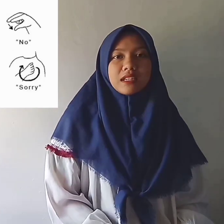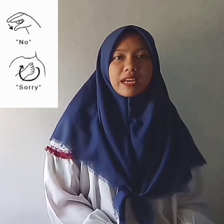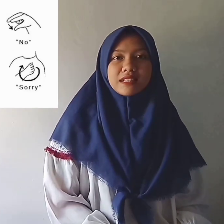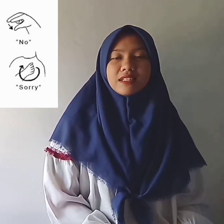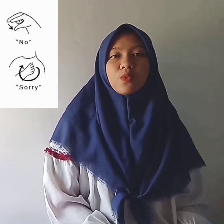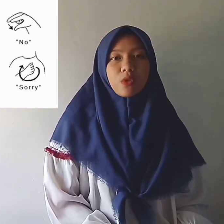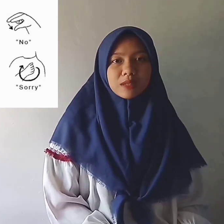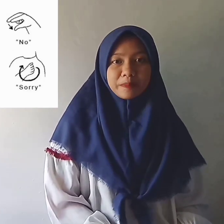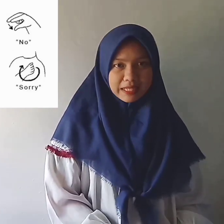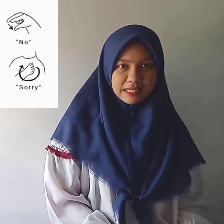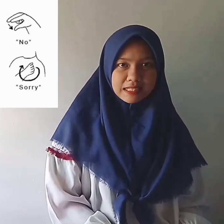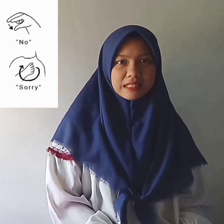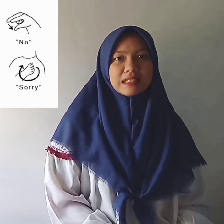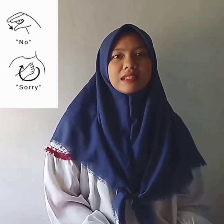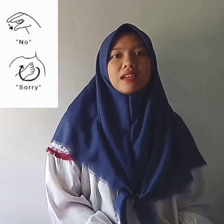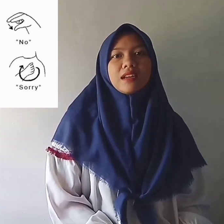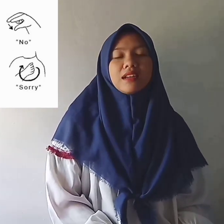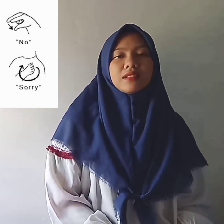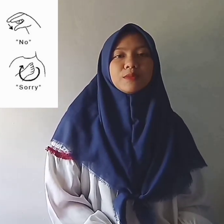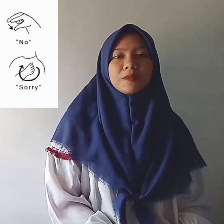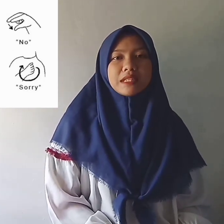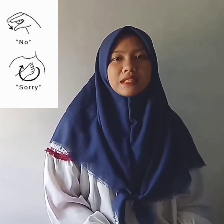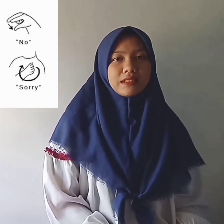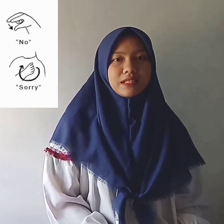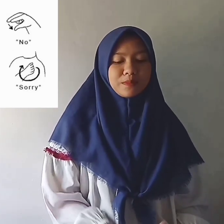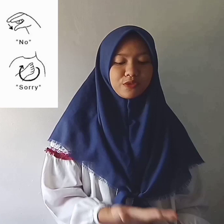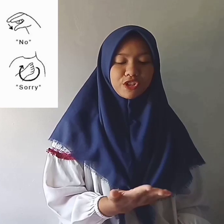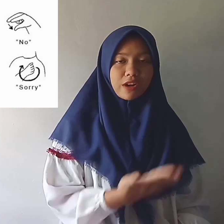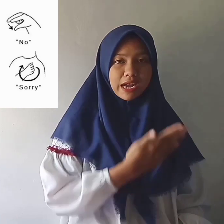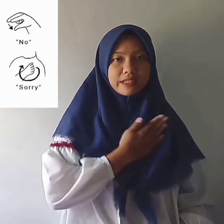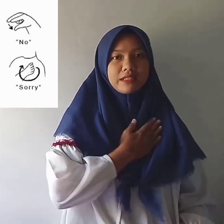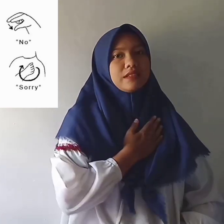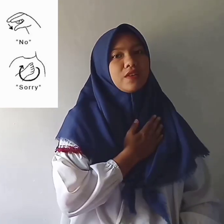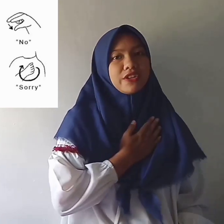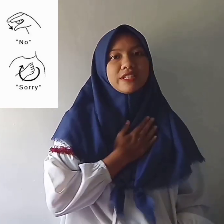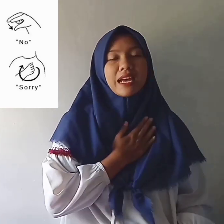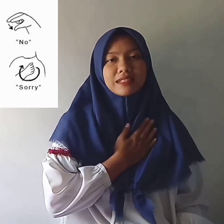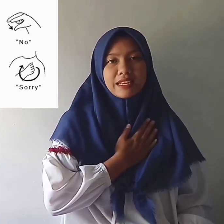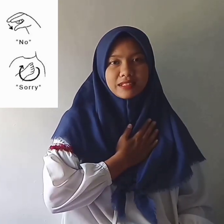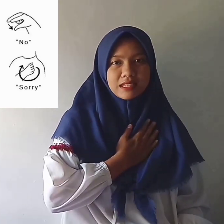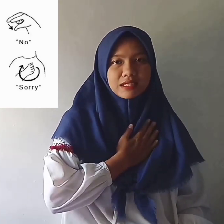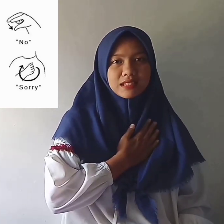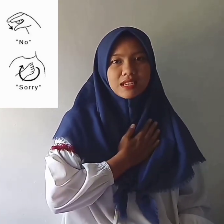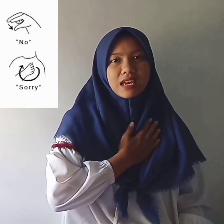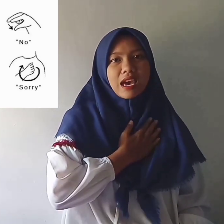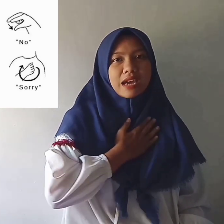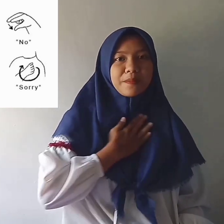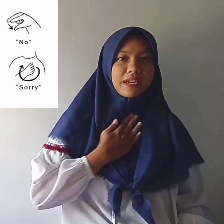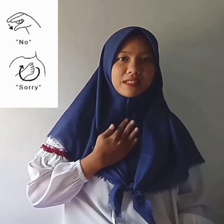Next is the word please. The movement is like this. Put your hand on your chest like this and make a